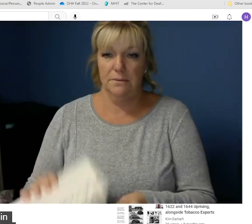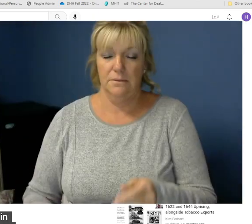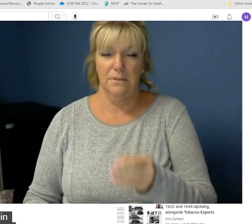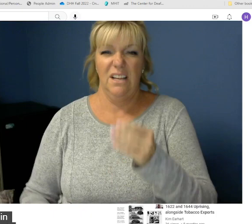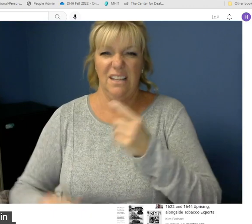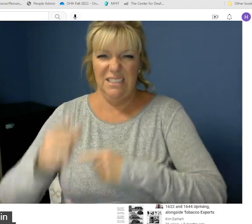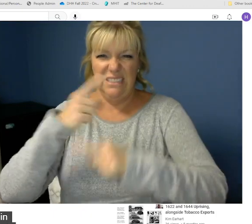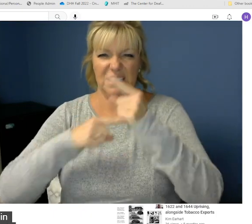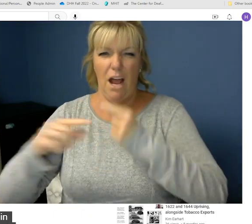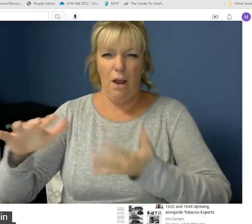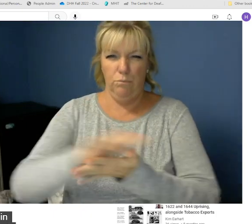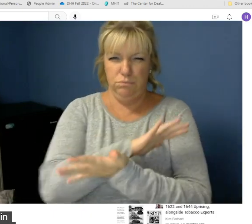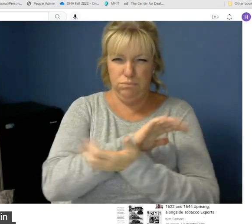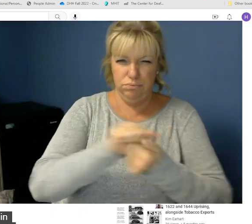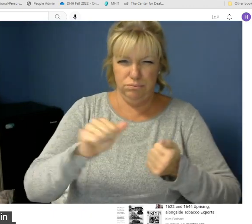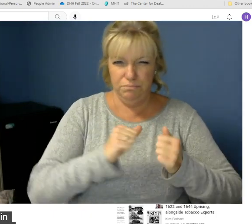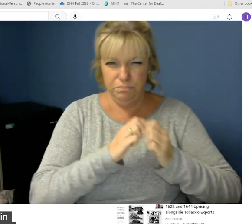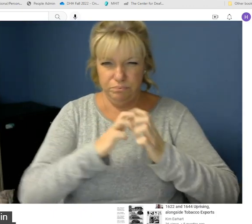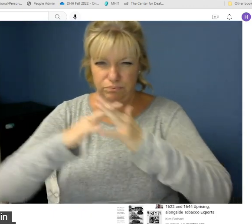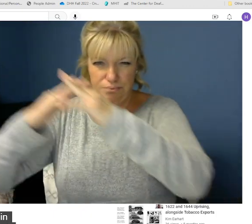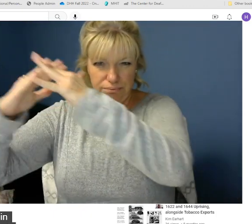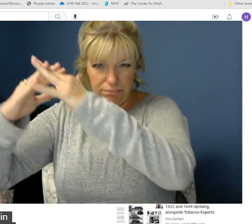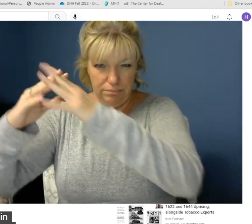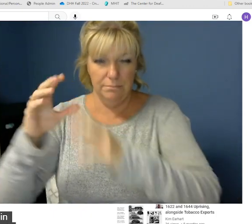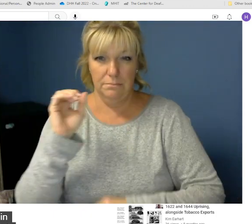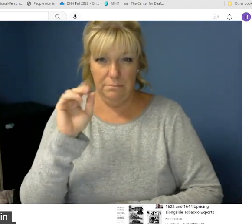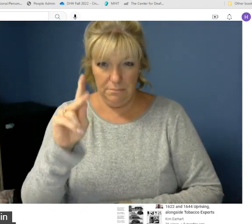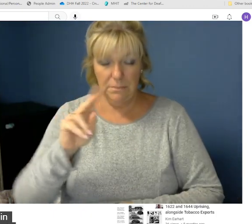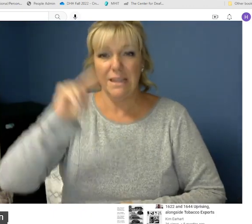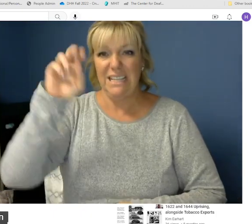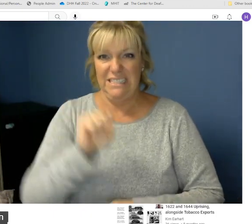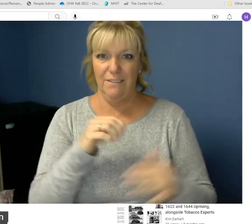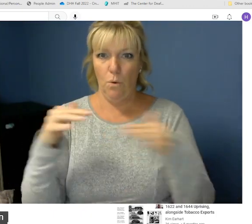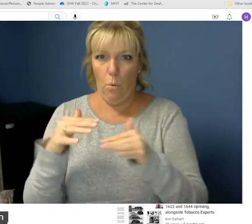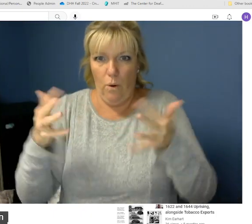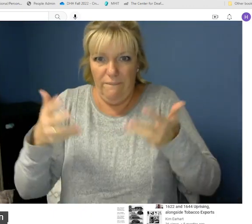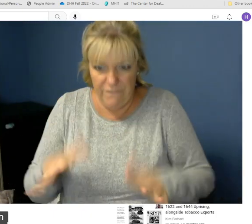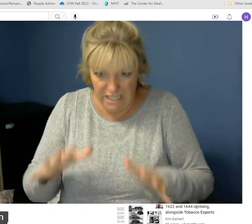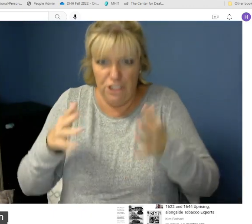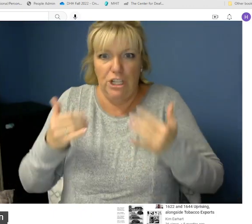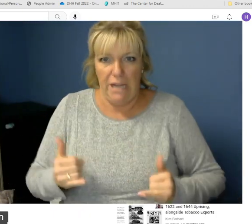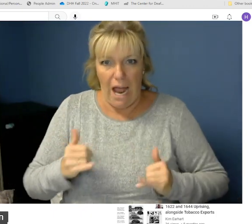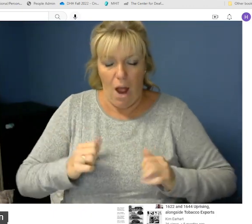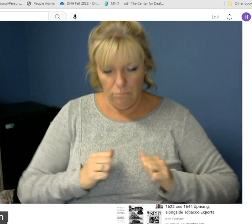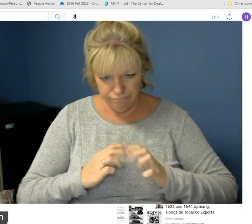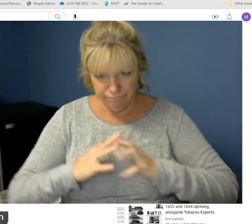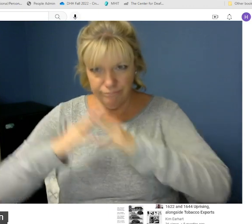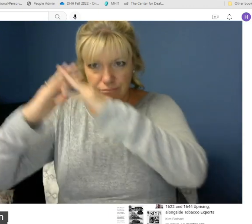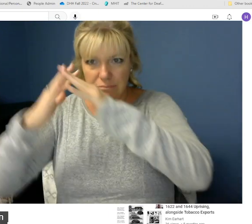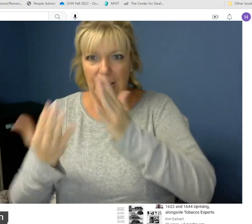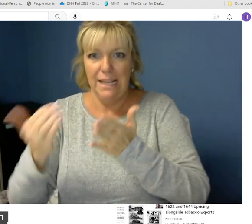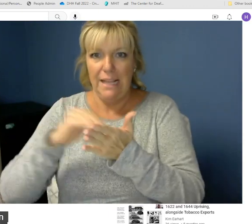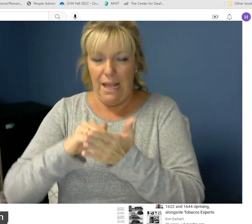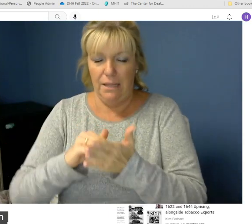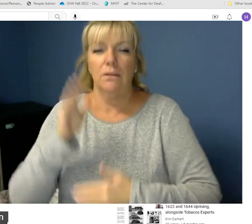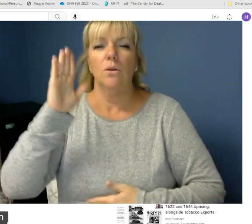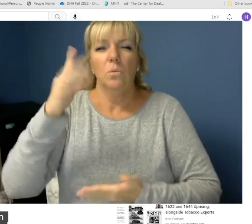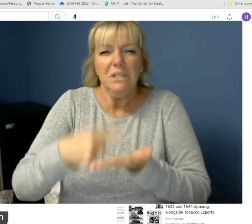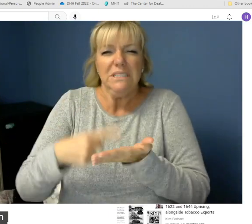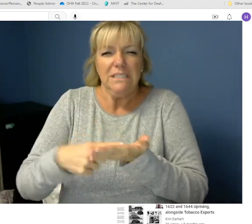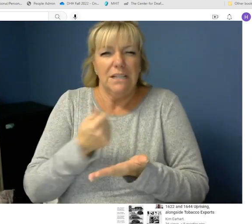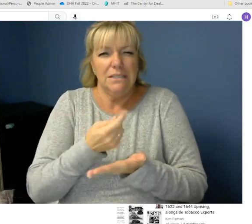War. We're going to look at it in a few different ways. So we're going to start trying to figure out what we think Lincoln might have done if Lincoln